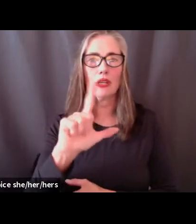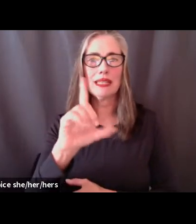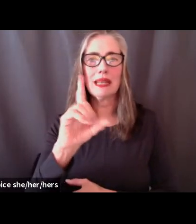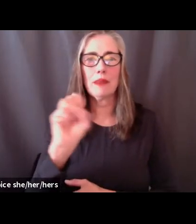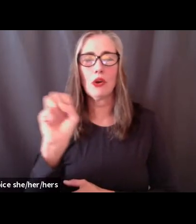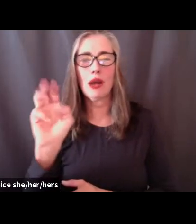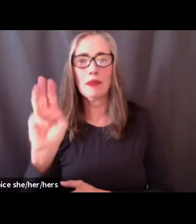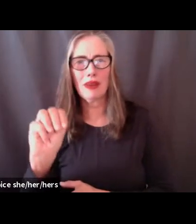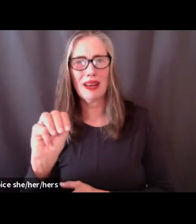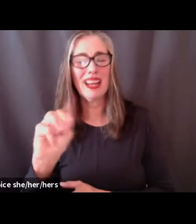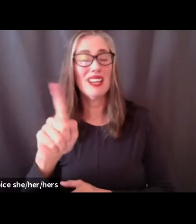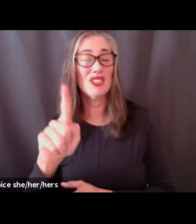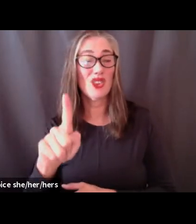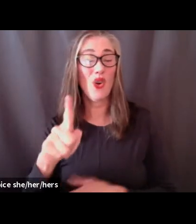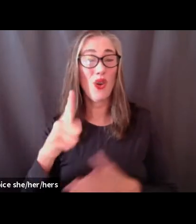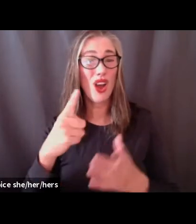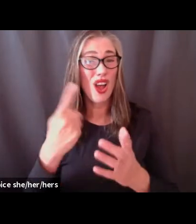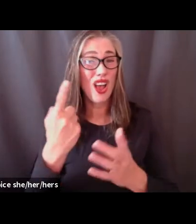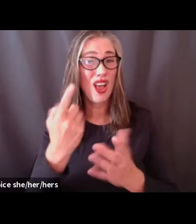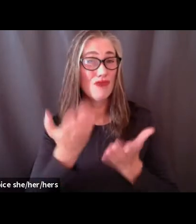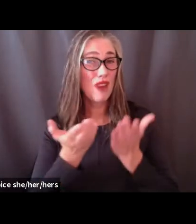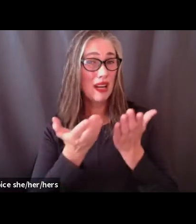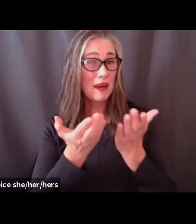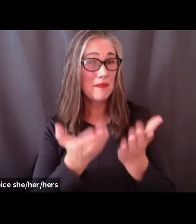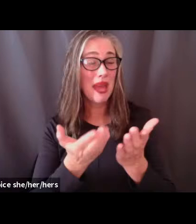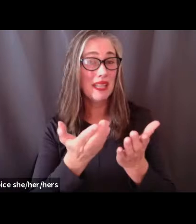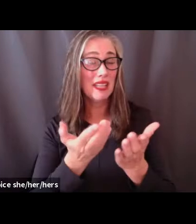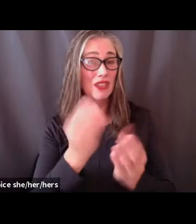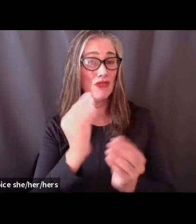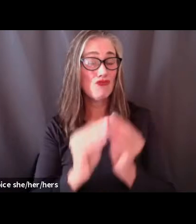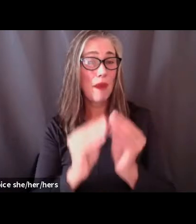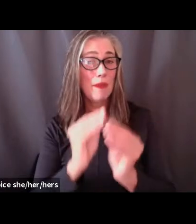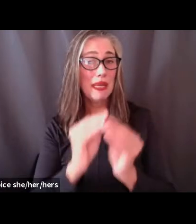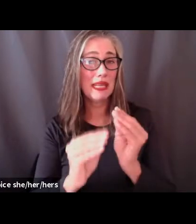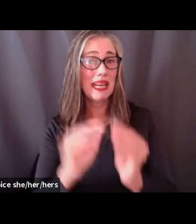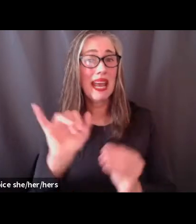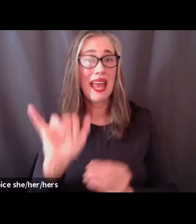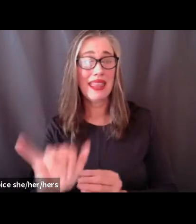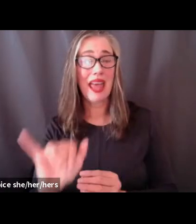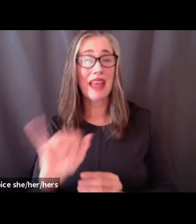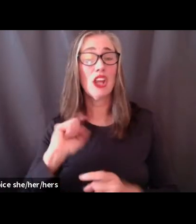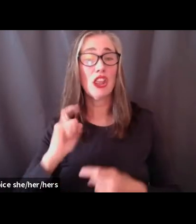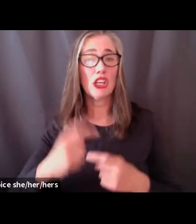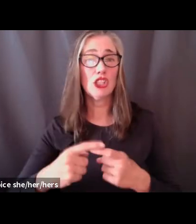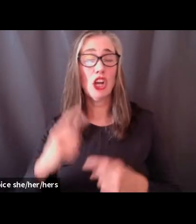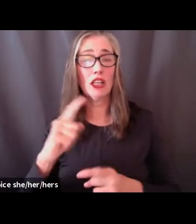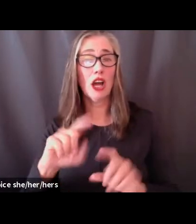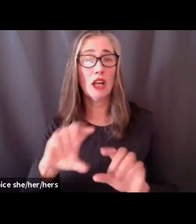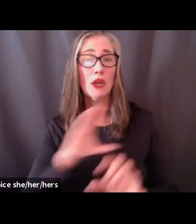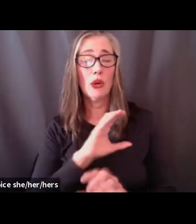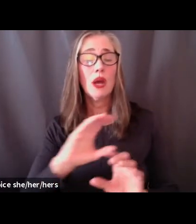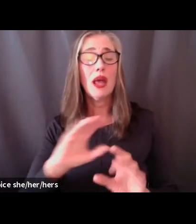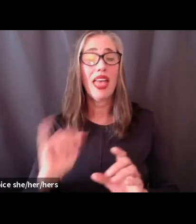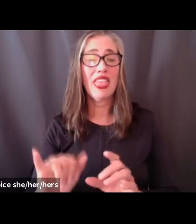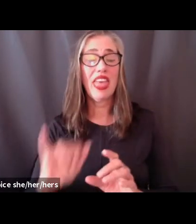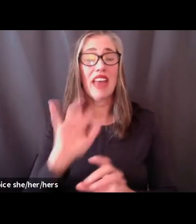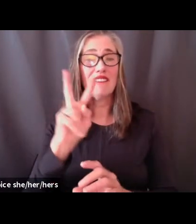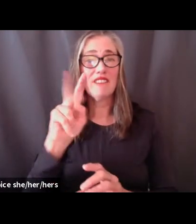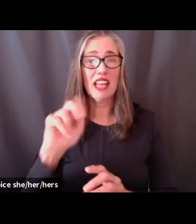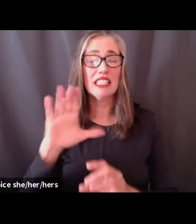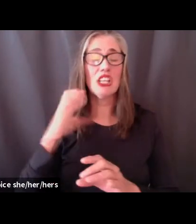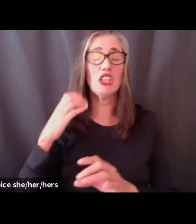recommended remedies. The first one, the Chicano Latino Caucus shall provide the lead co-chairs of the Rules Committee and the chair and vice chair of the Rules